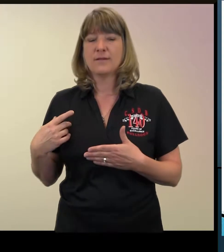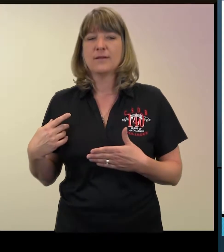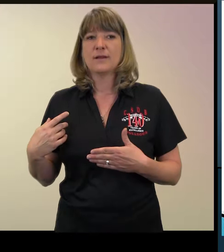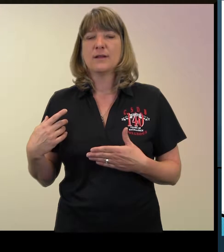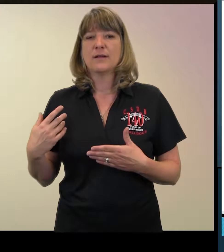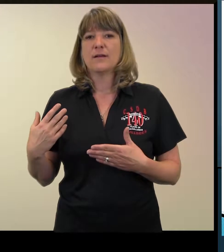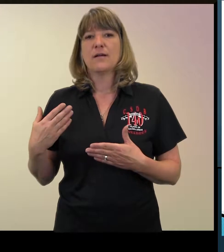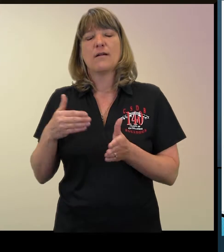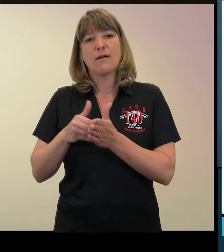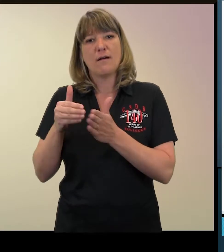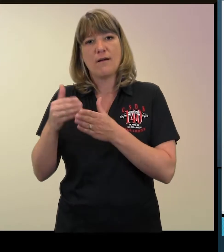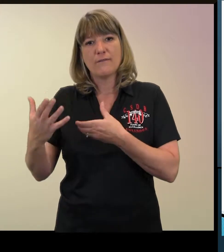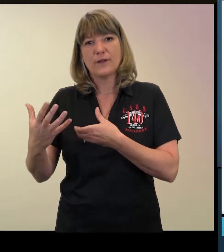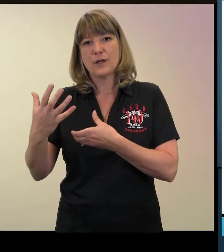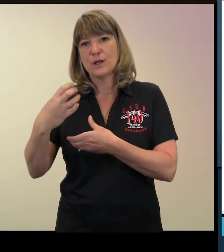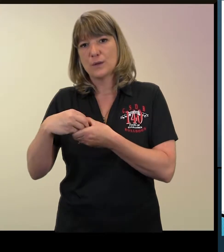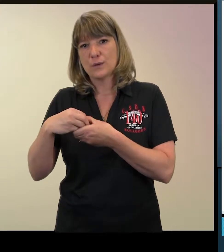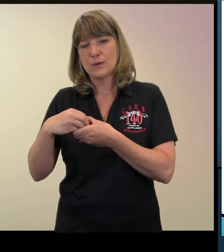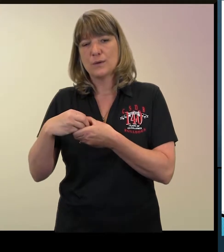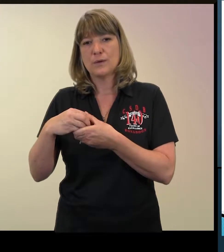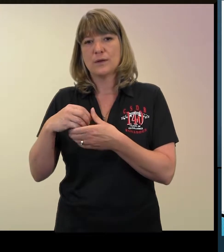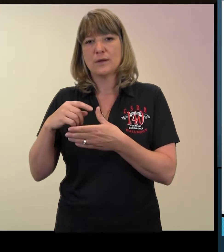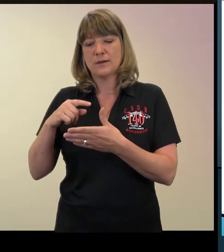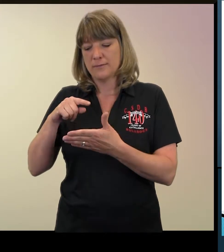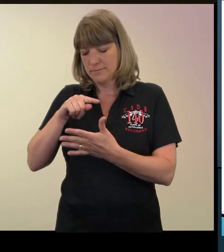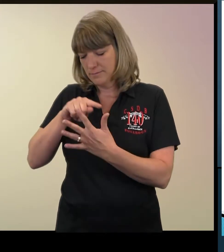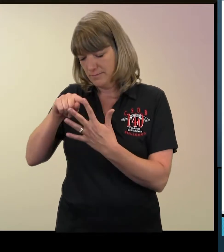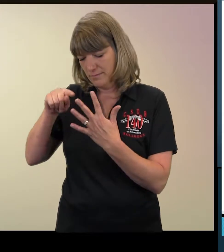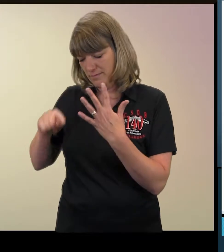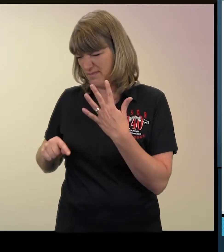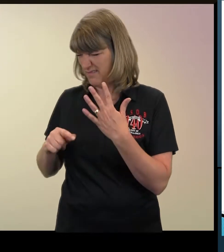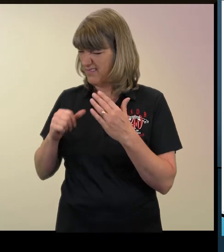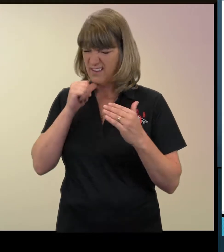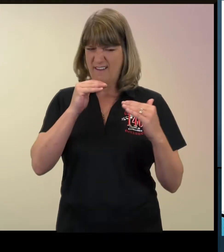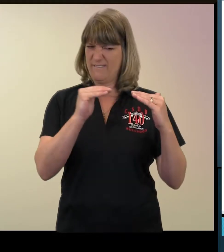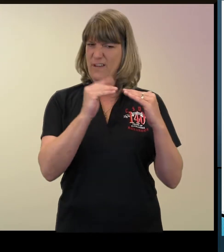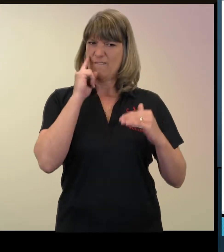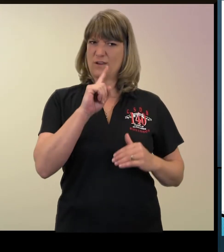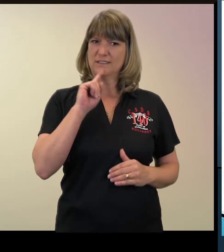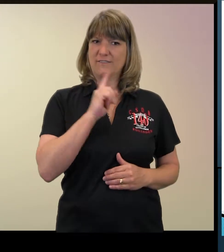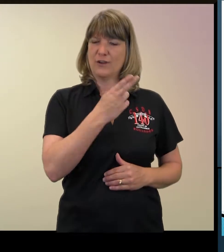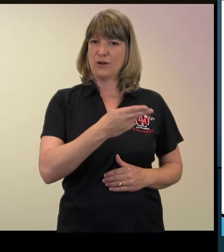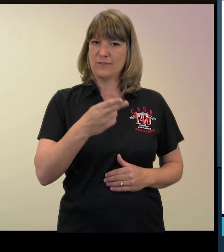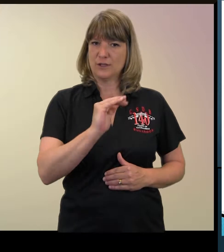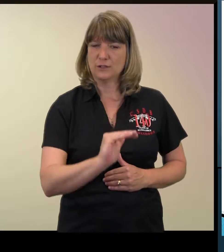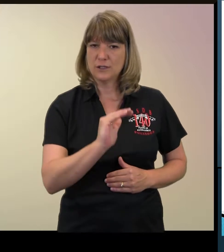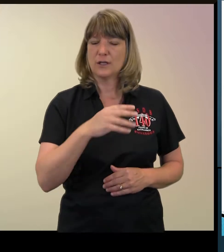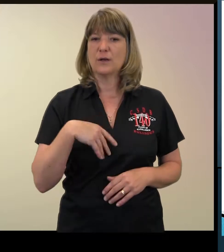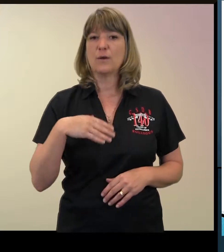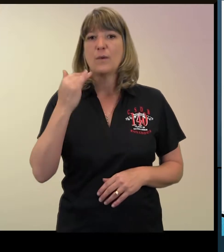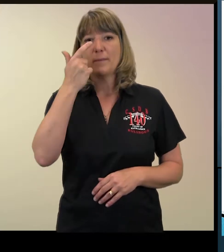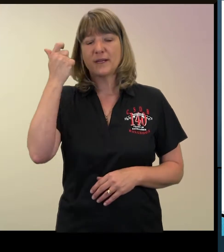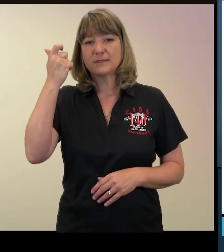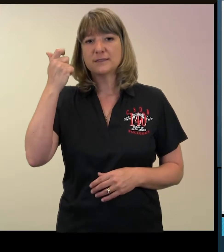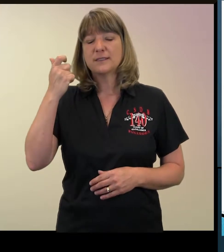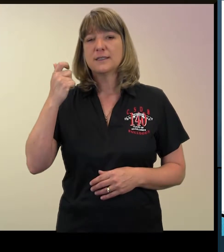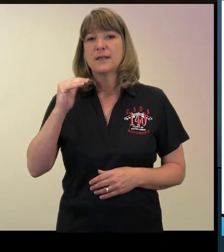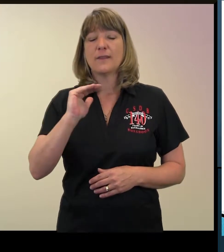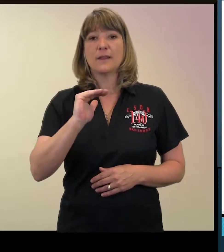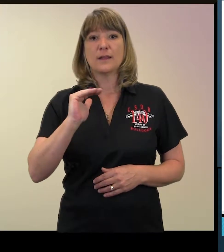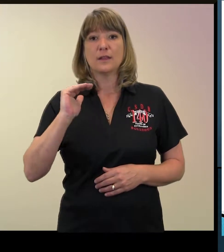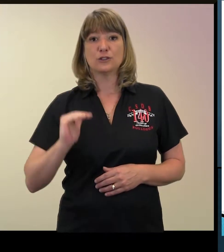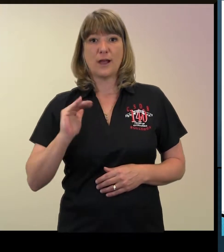they often include items that may be considered unfair for children who are deaf and hard of hearing, either because the child's